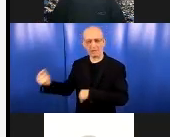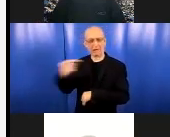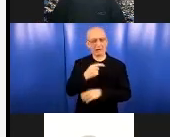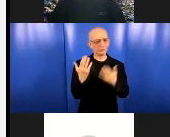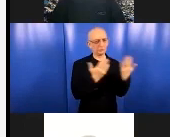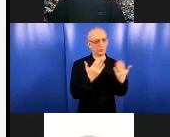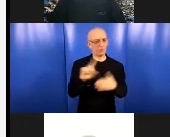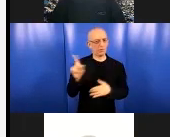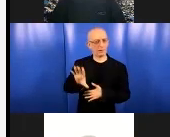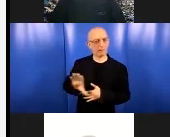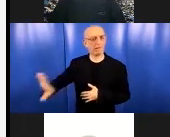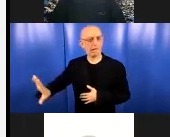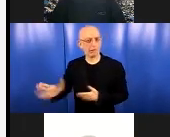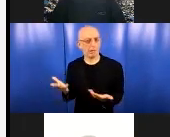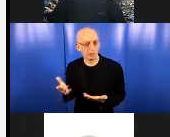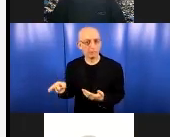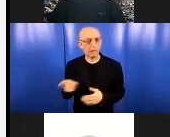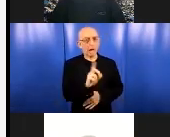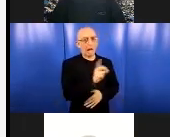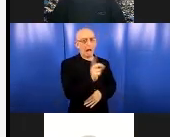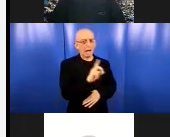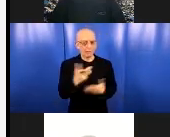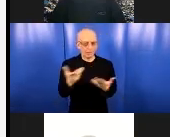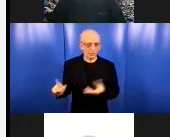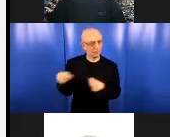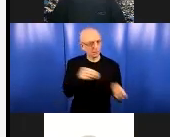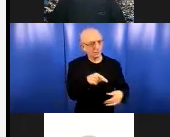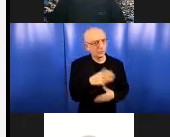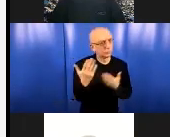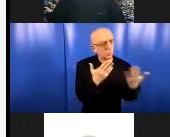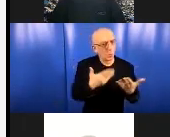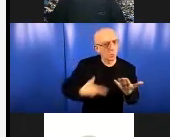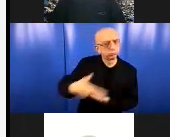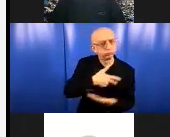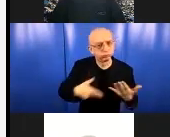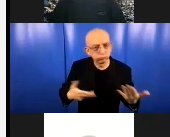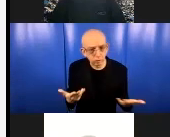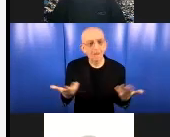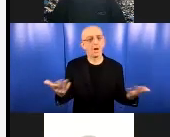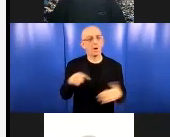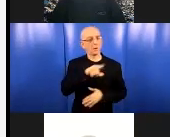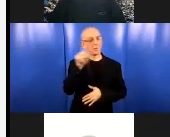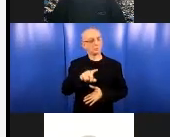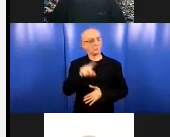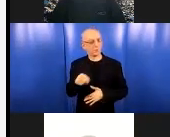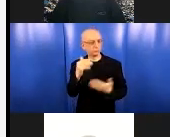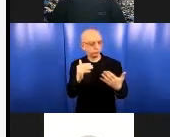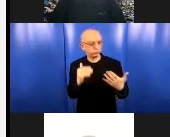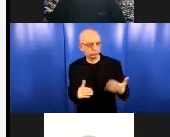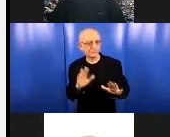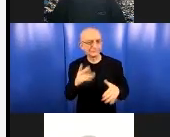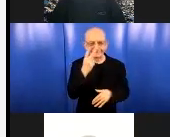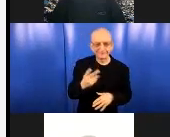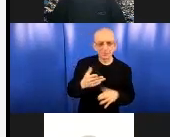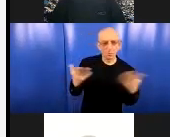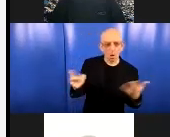sorry about that. What lessons have been learned? I think, Maria, I think you're right. I think you're right to go to 4. We've